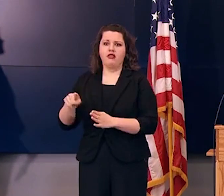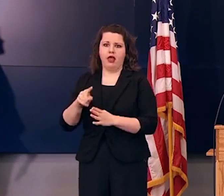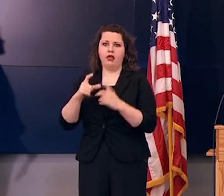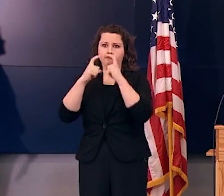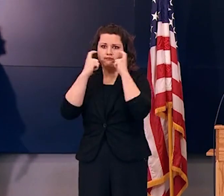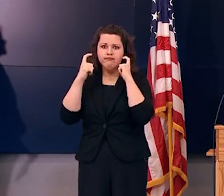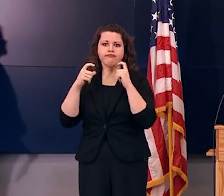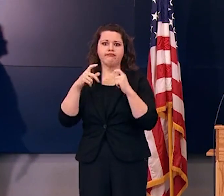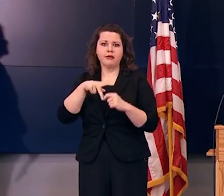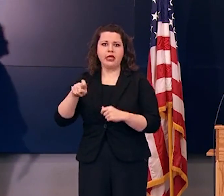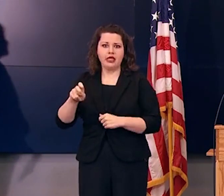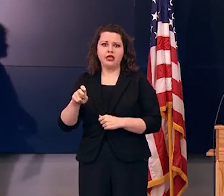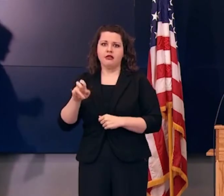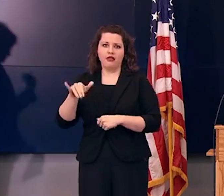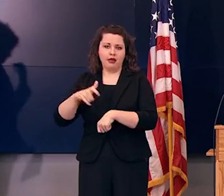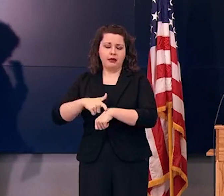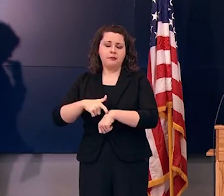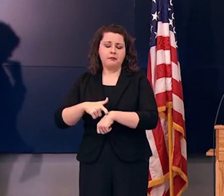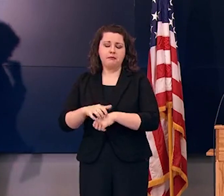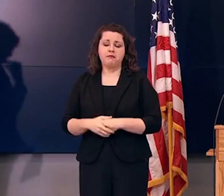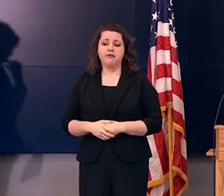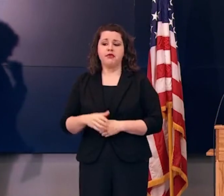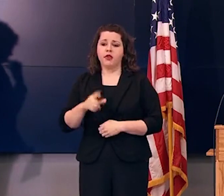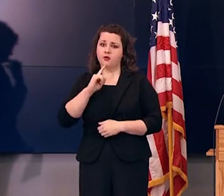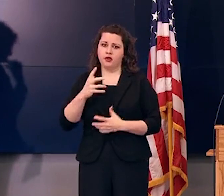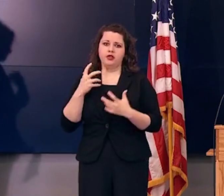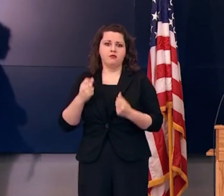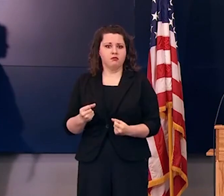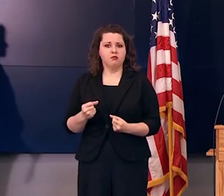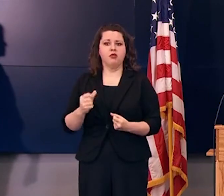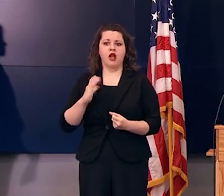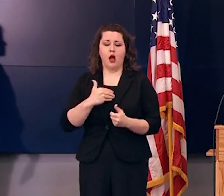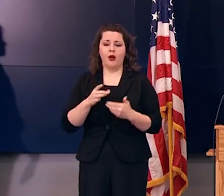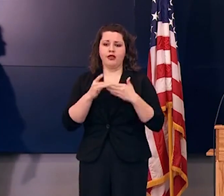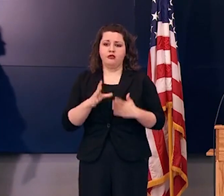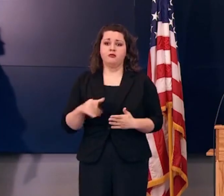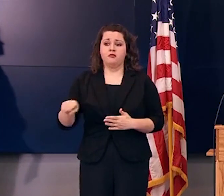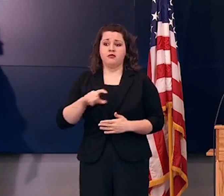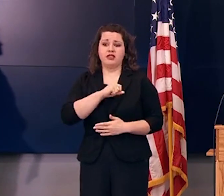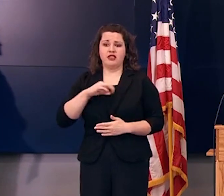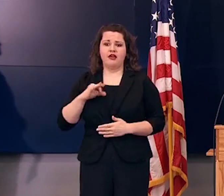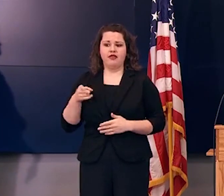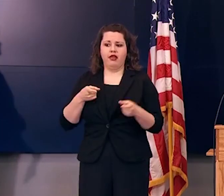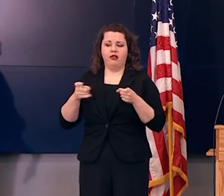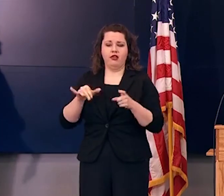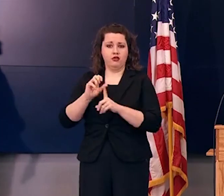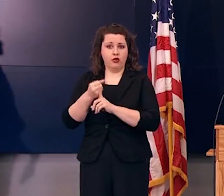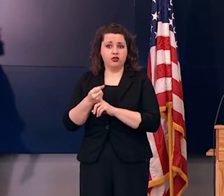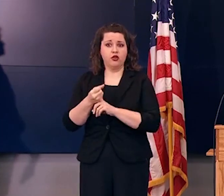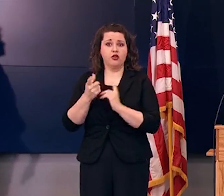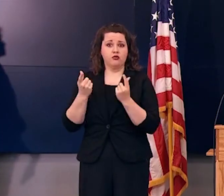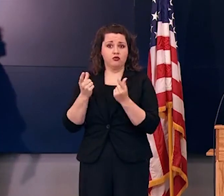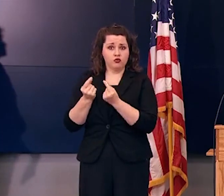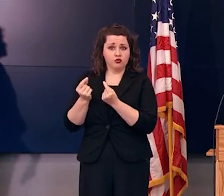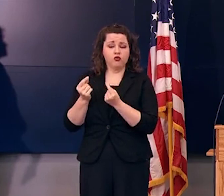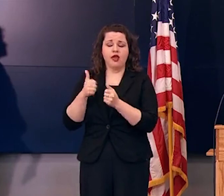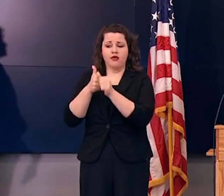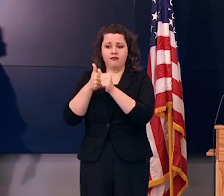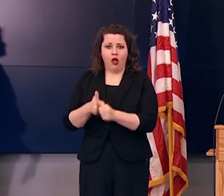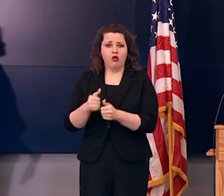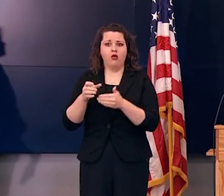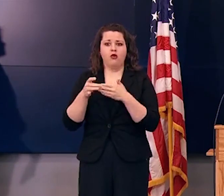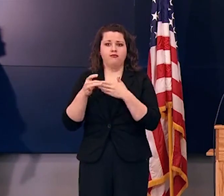time. I have great confidence in our leadership and staff who handled the situation by following the guidance on